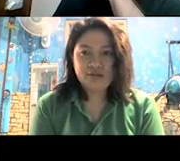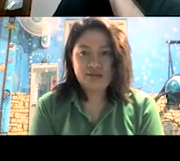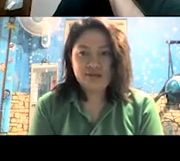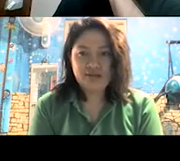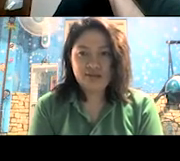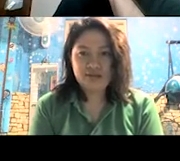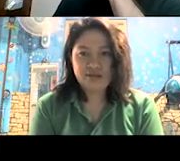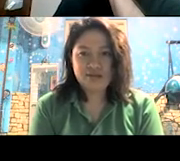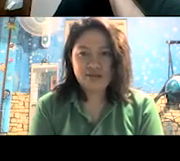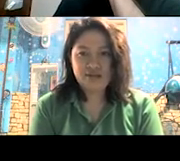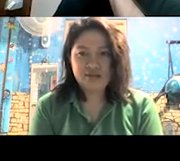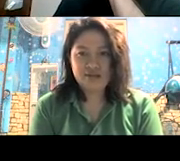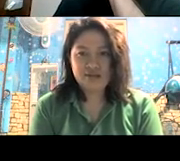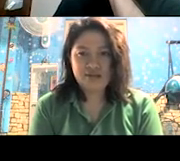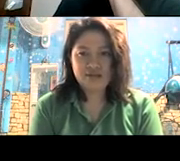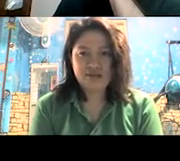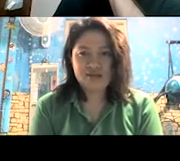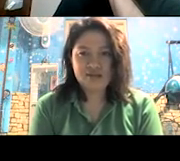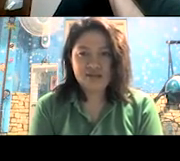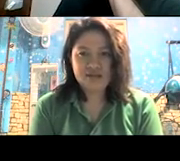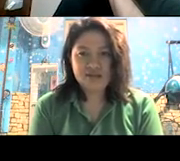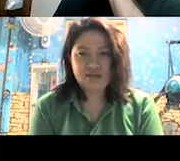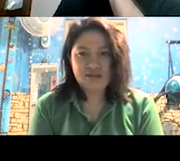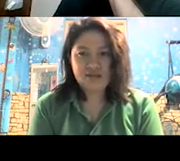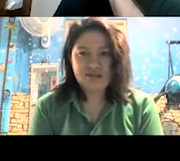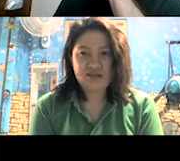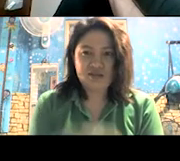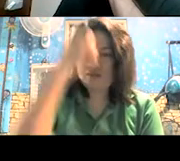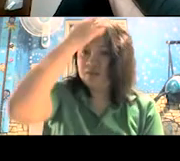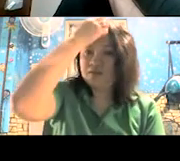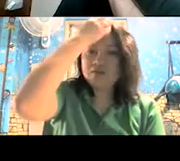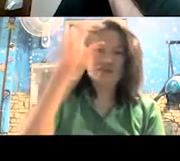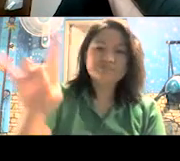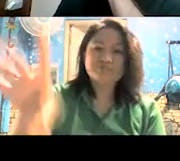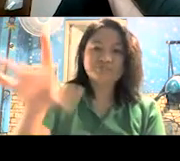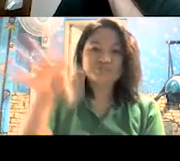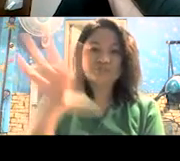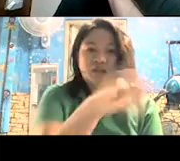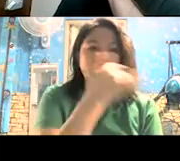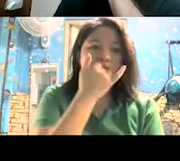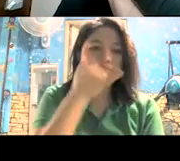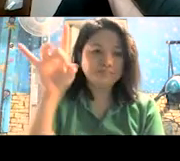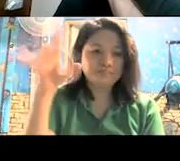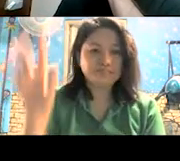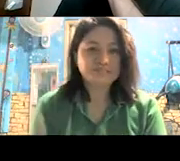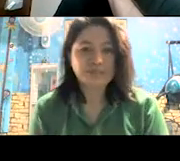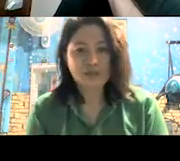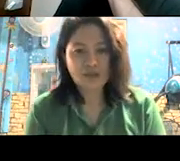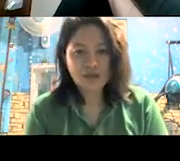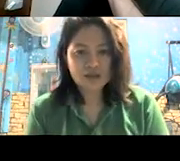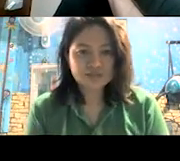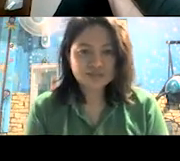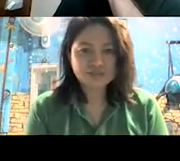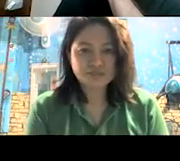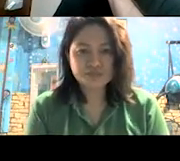it's not being strained. It looks like just a regular hand. And Shaq is saying, "Well, don't worry. Yeah, I understand. We'll fix